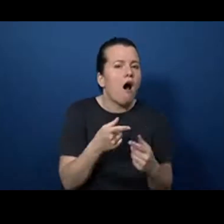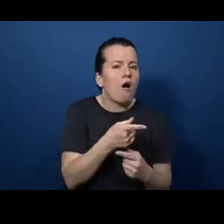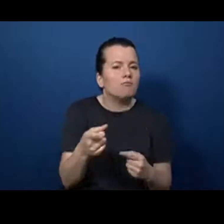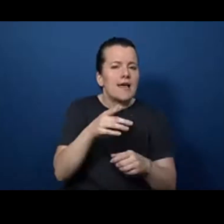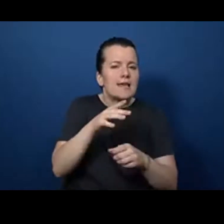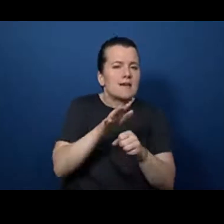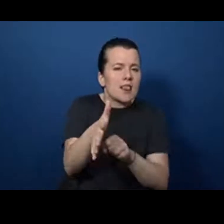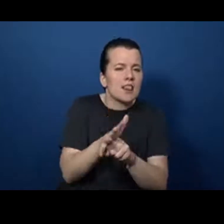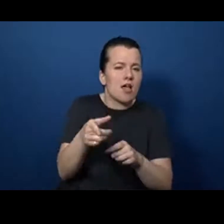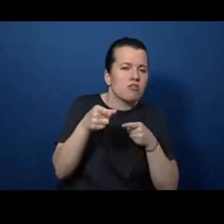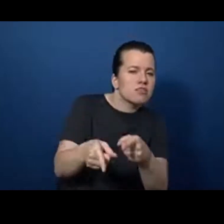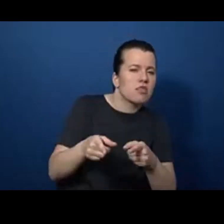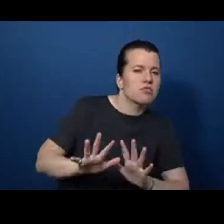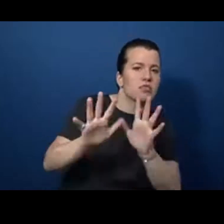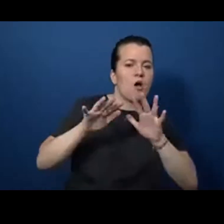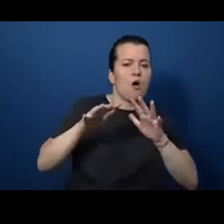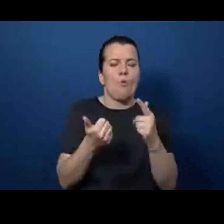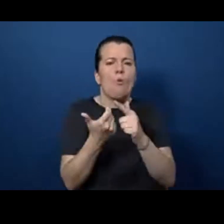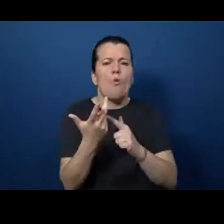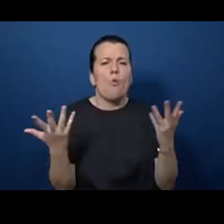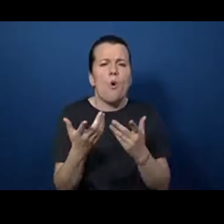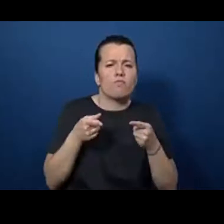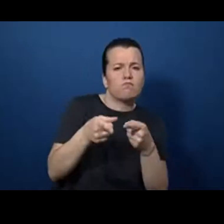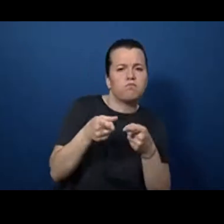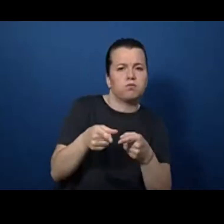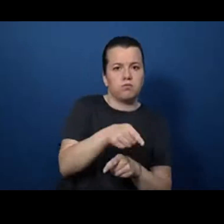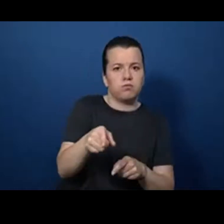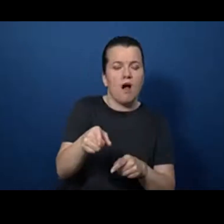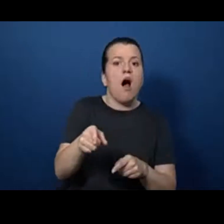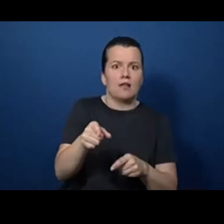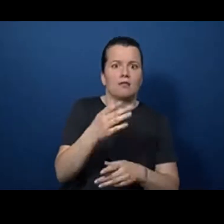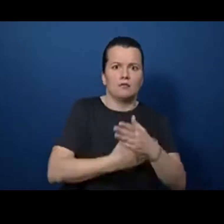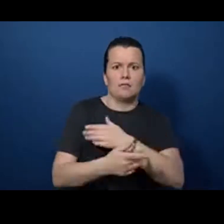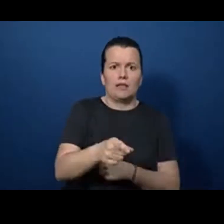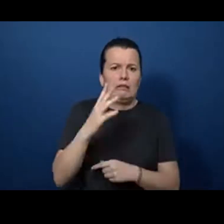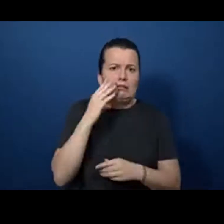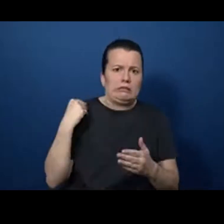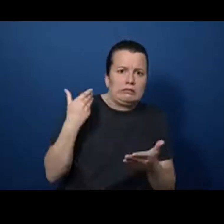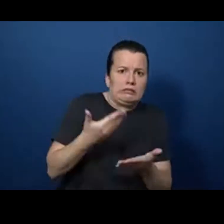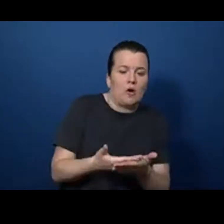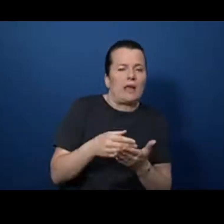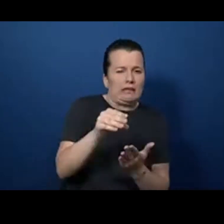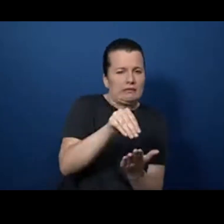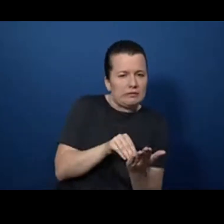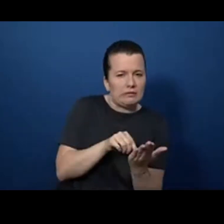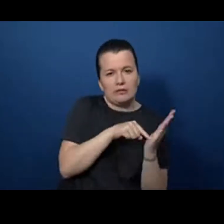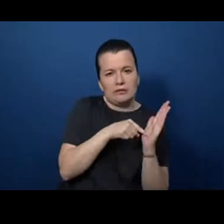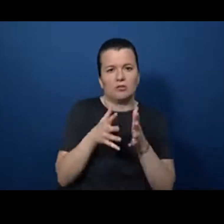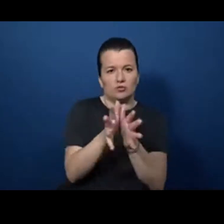bullying. Later this year, we'll also present data on another driver of bullying, namely